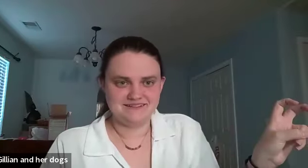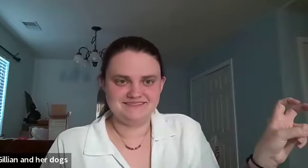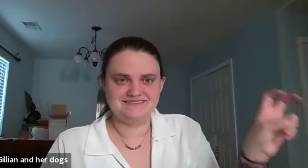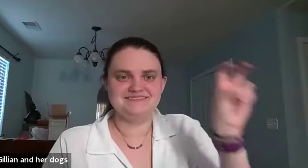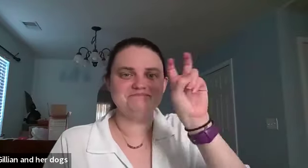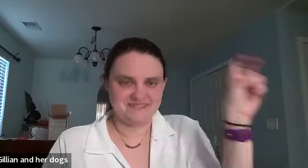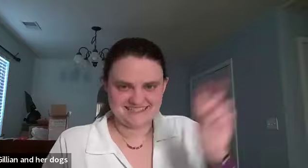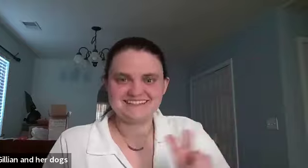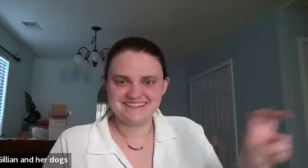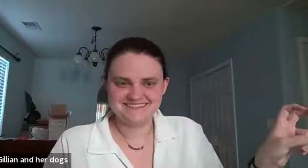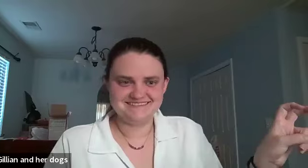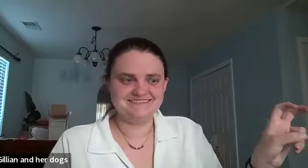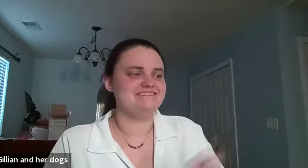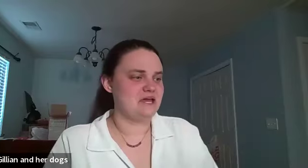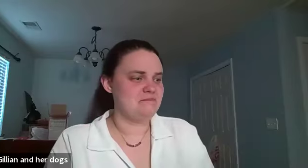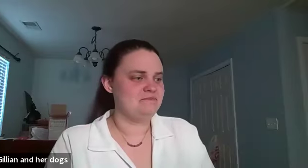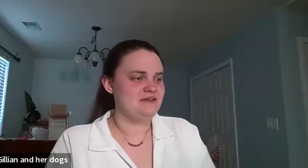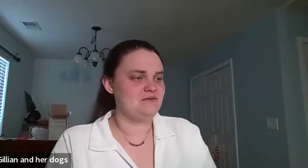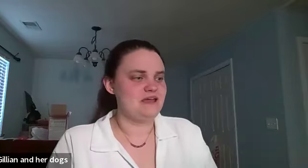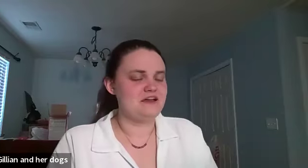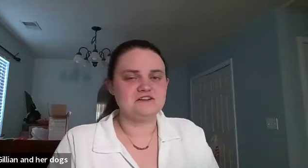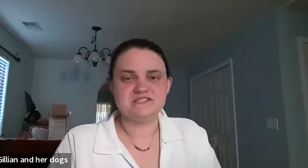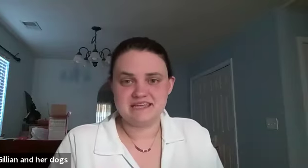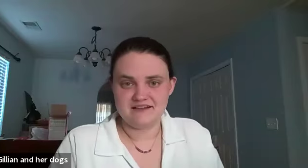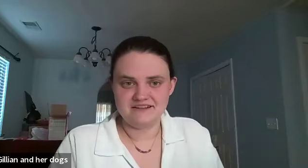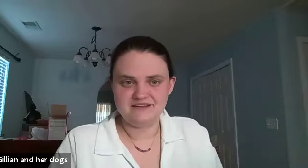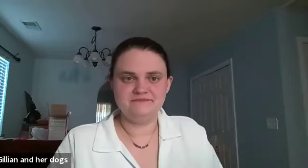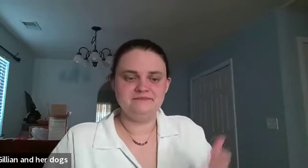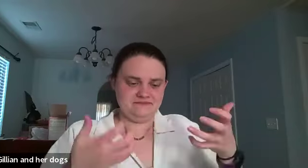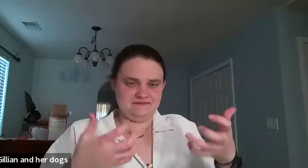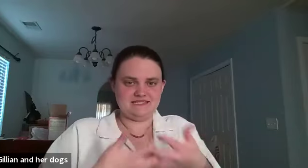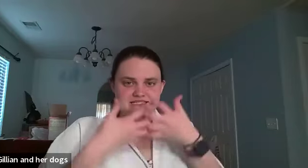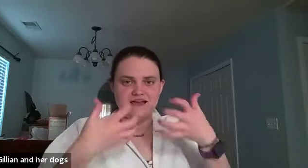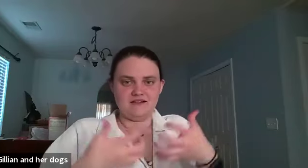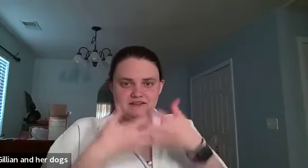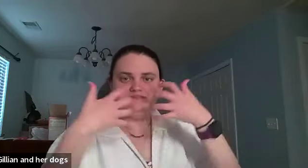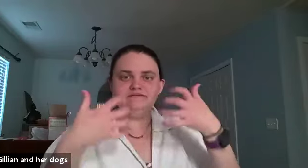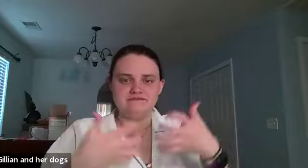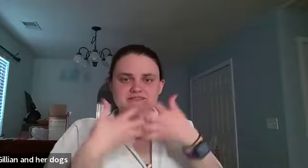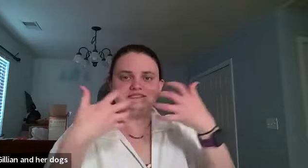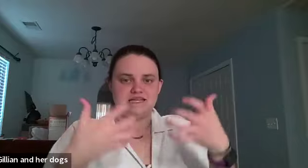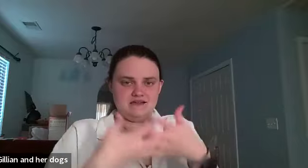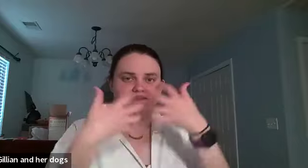pizza, pizza. Okay. We had our salad, salad,